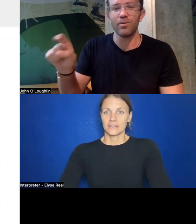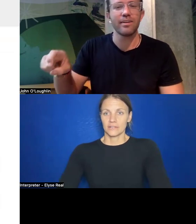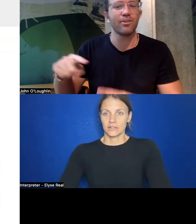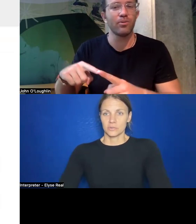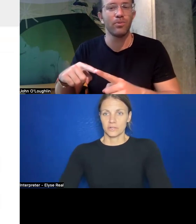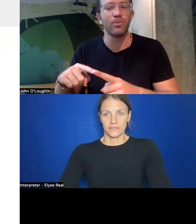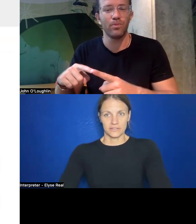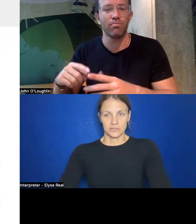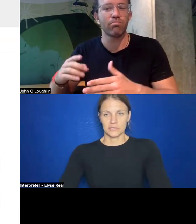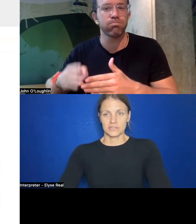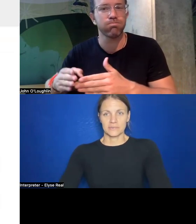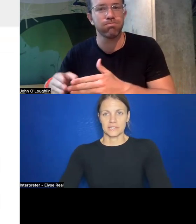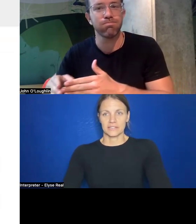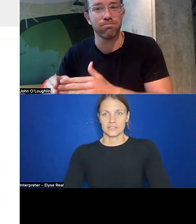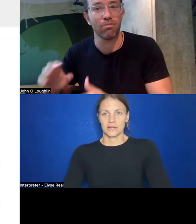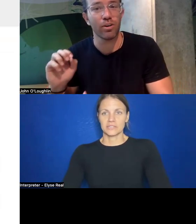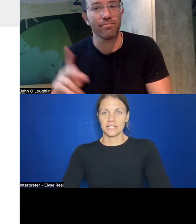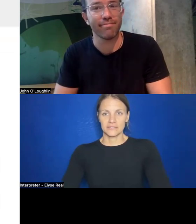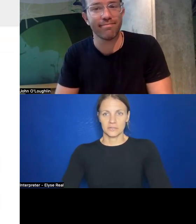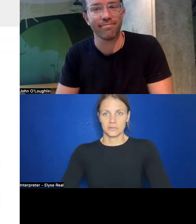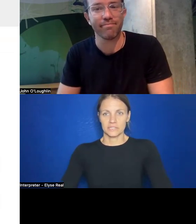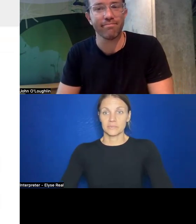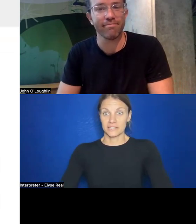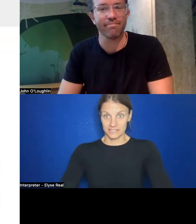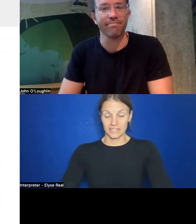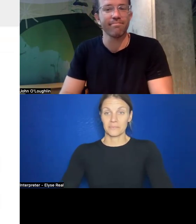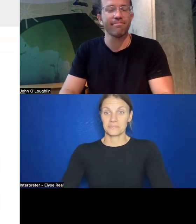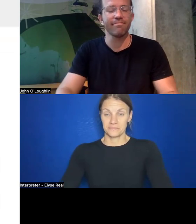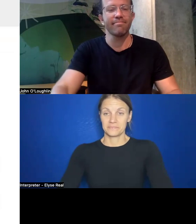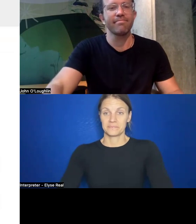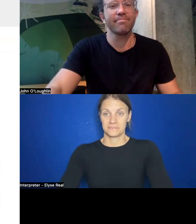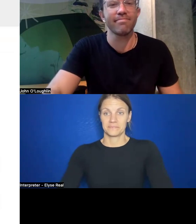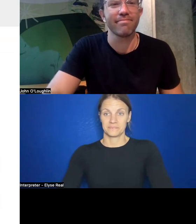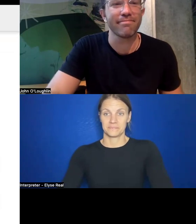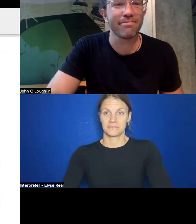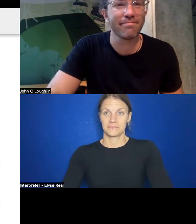I think around 25 students, so it seems like there's about 10 of you who need to complete this step.